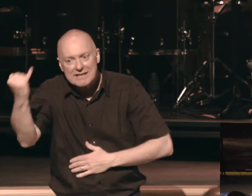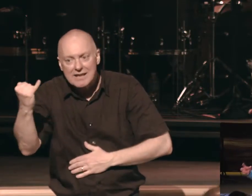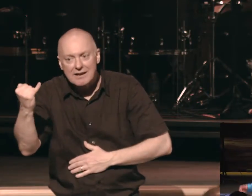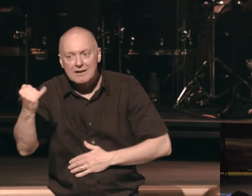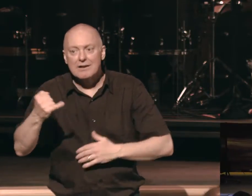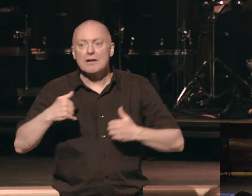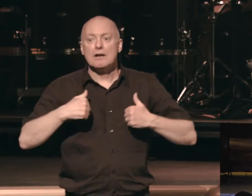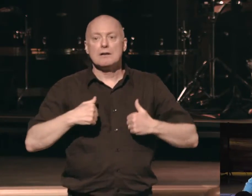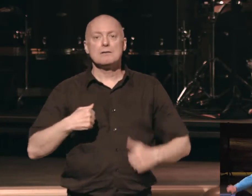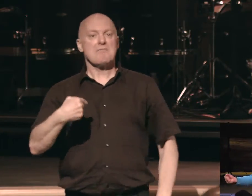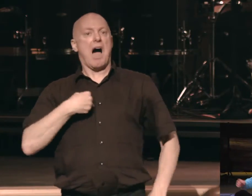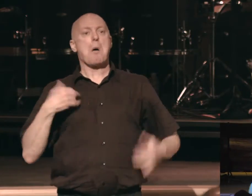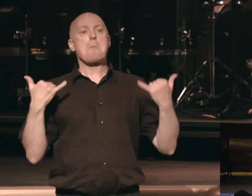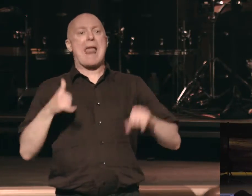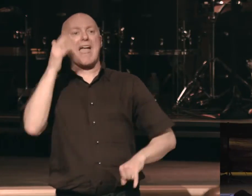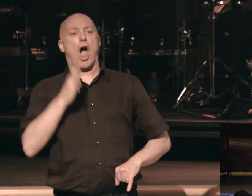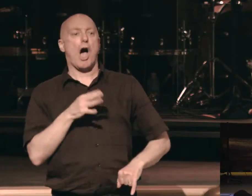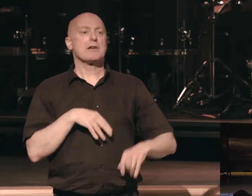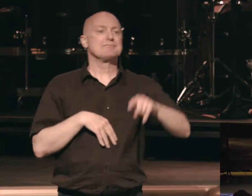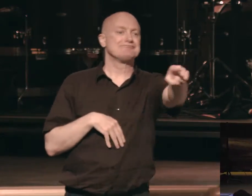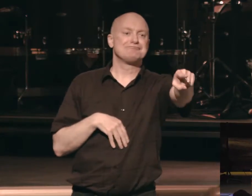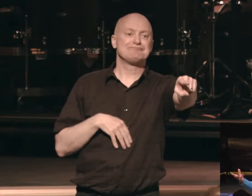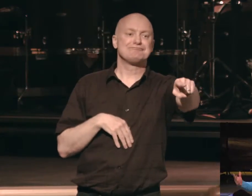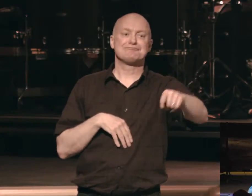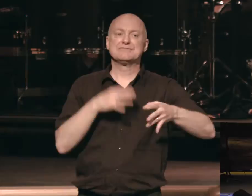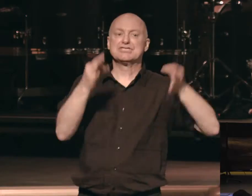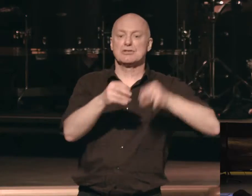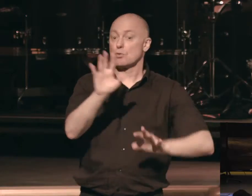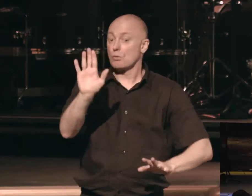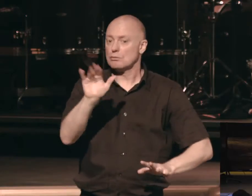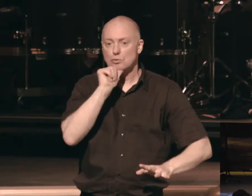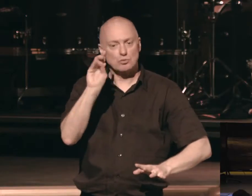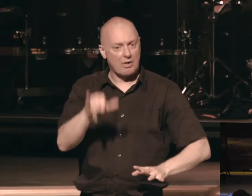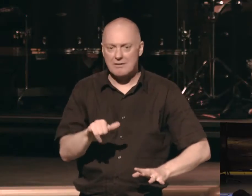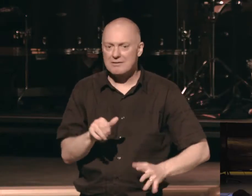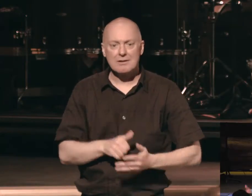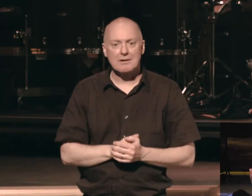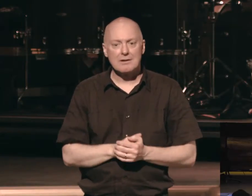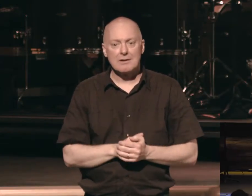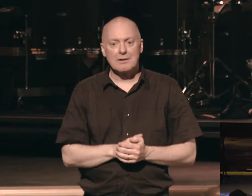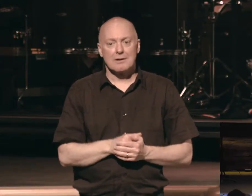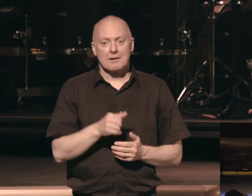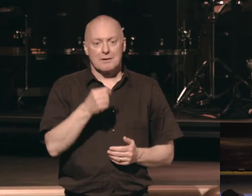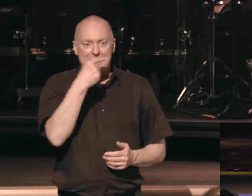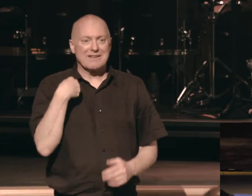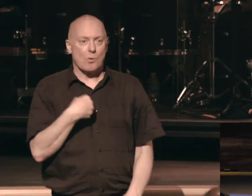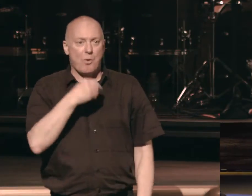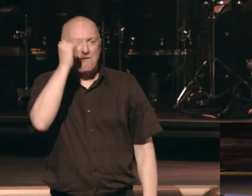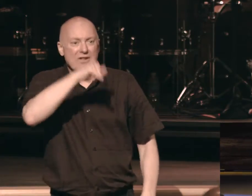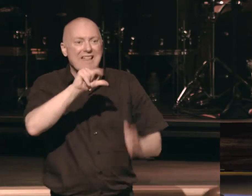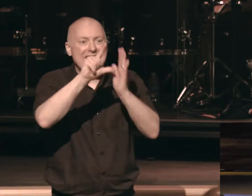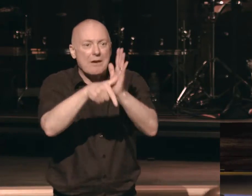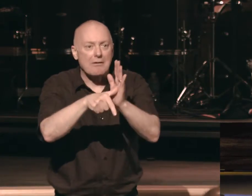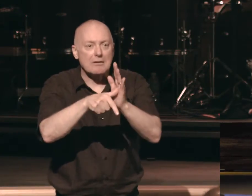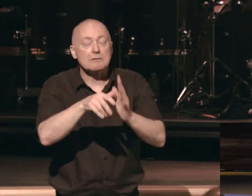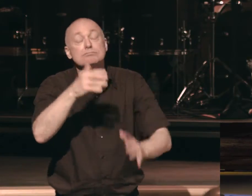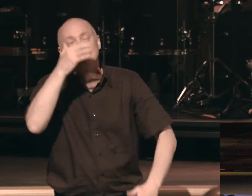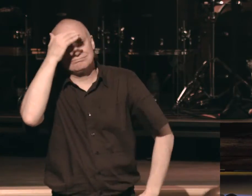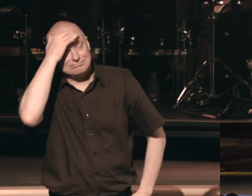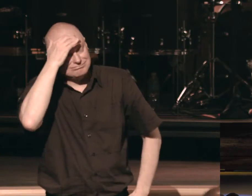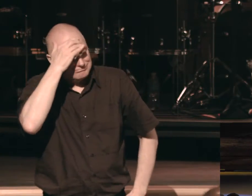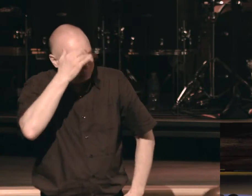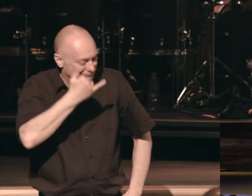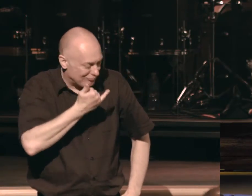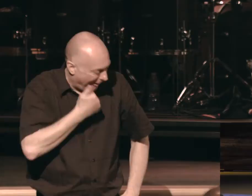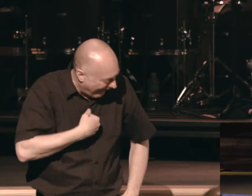try to play God over someone's life? I hope so. Because we feel pretty foolish when in the end we're like, wow, I totally got you